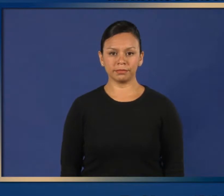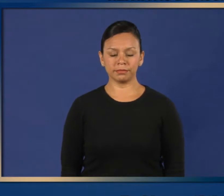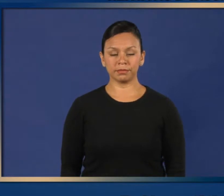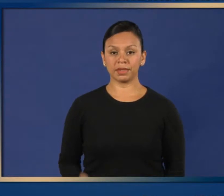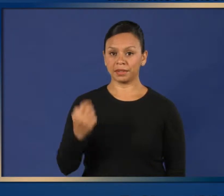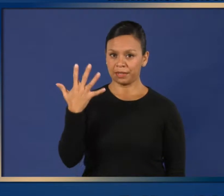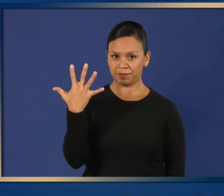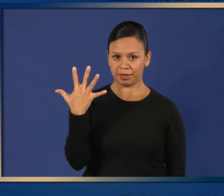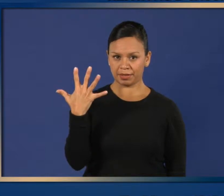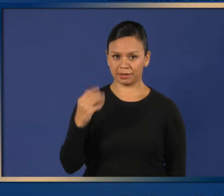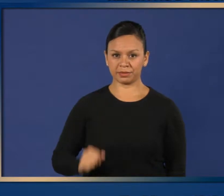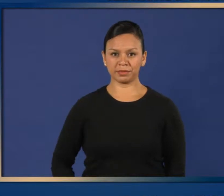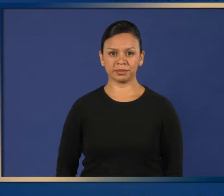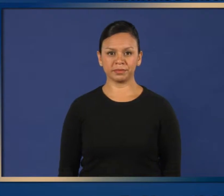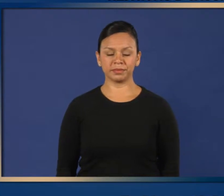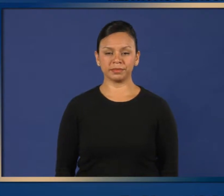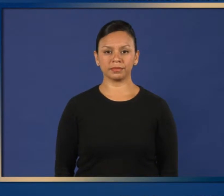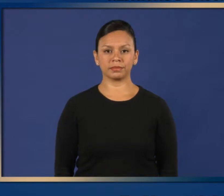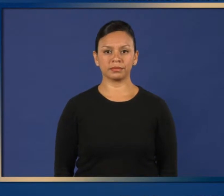5.